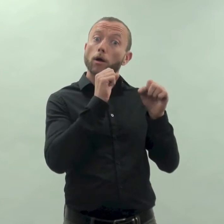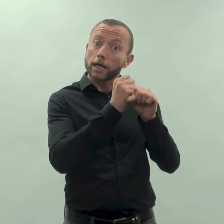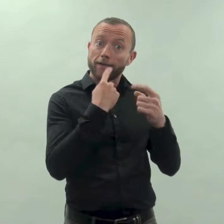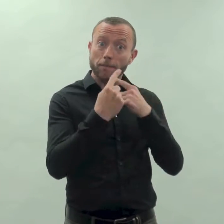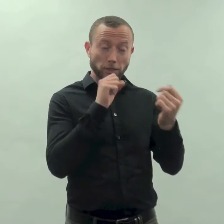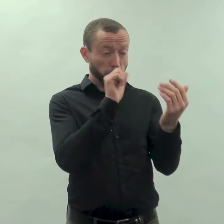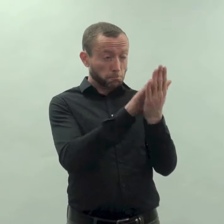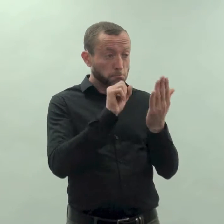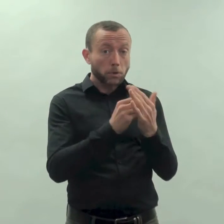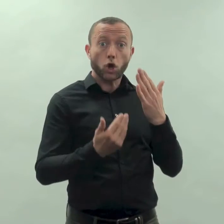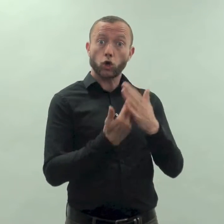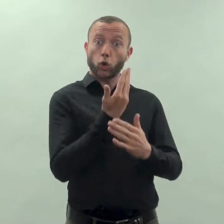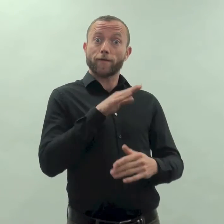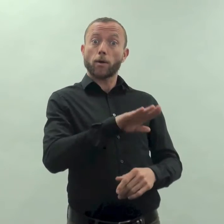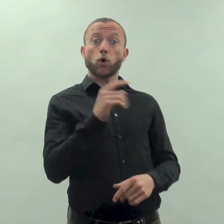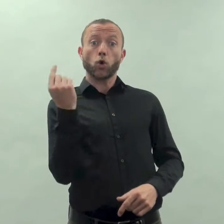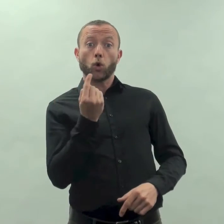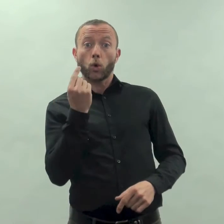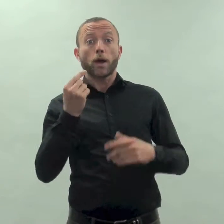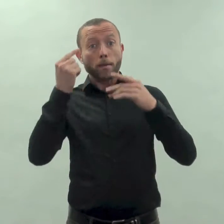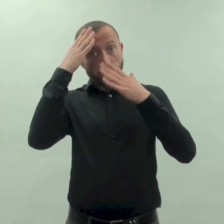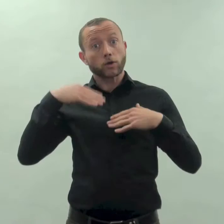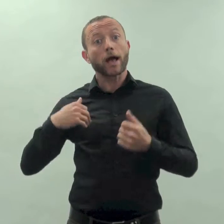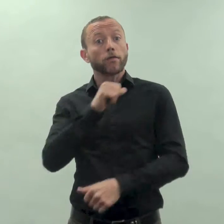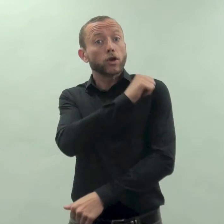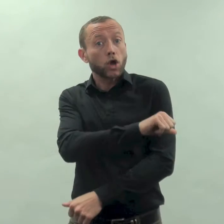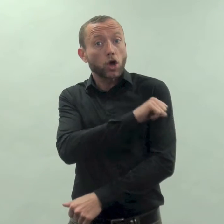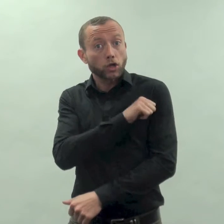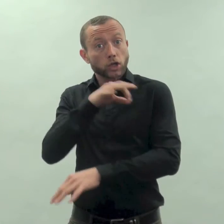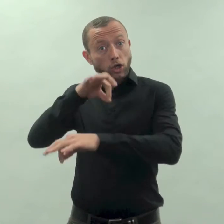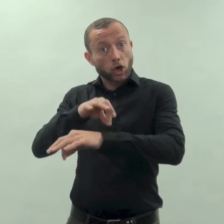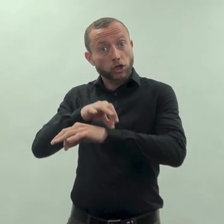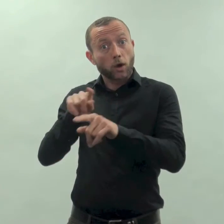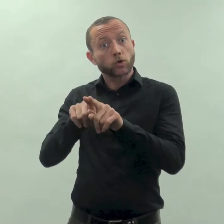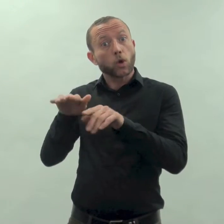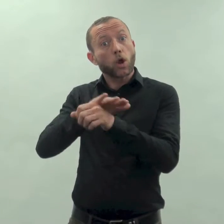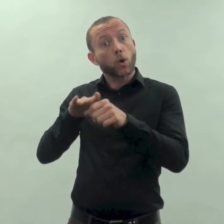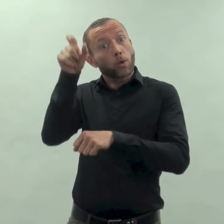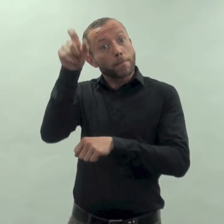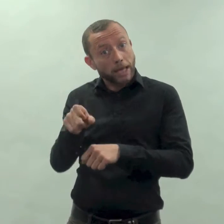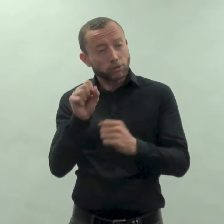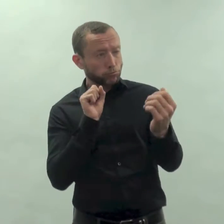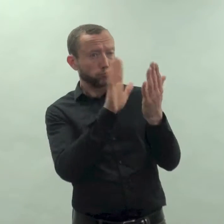our website. Our latest blogs come from a mental health nurse, a doctor and a local patient.